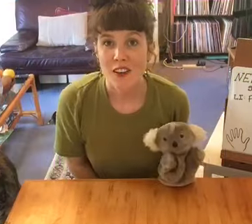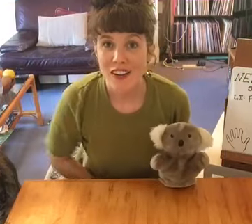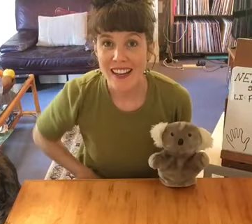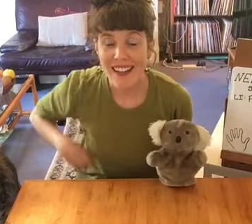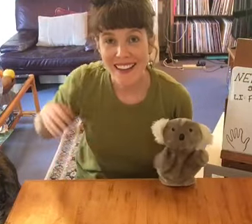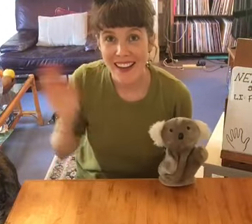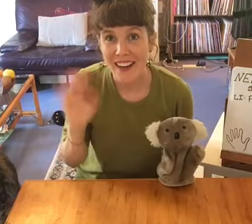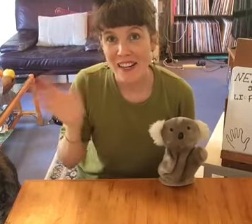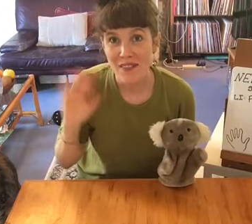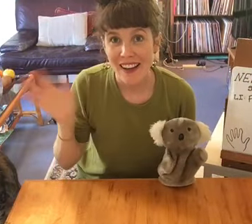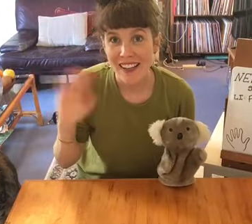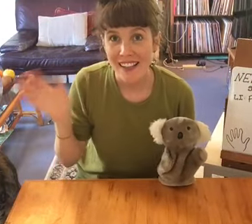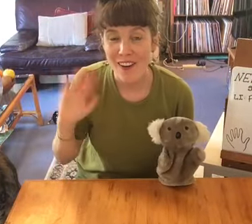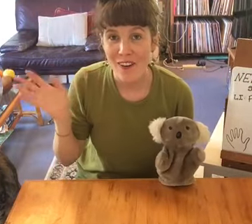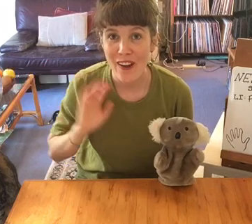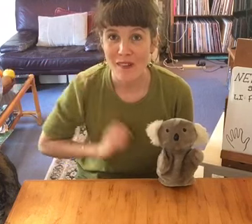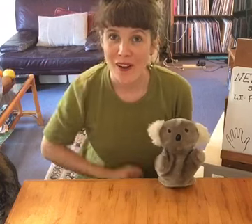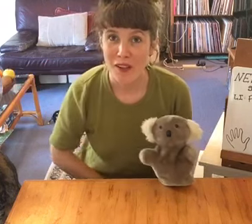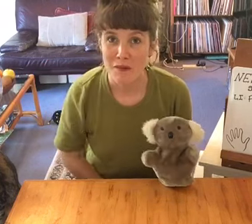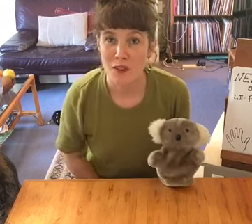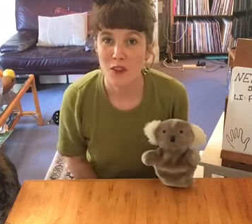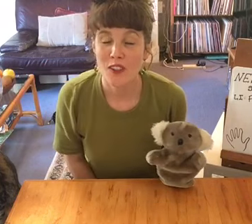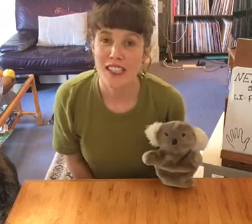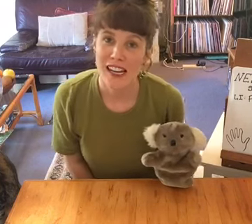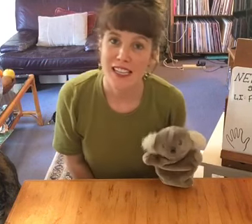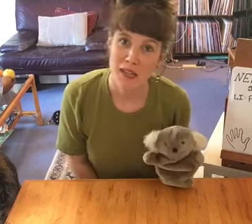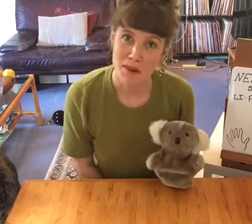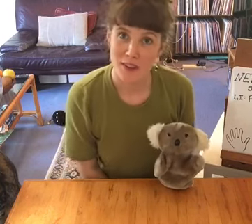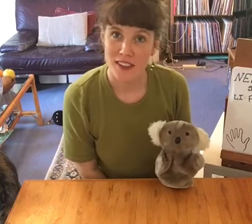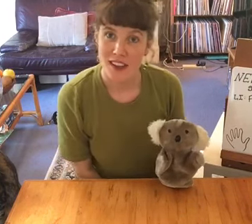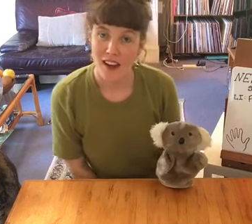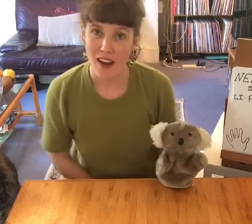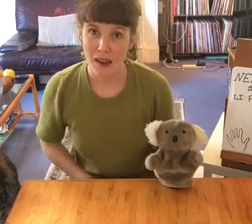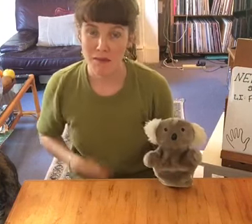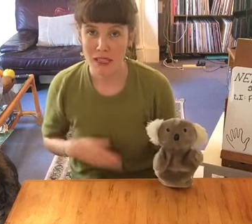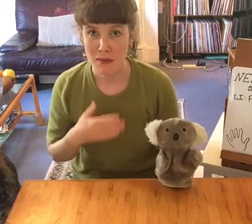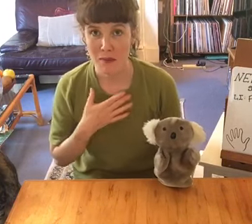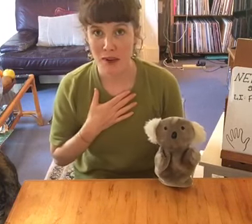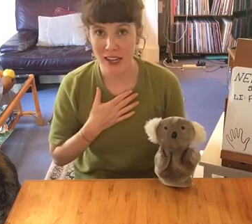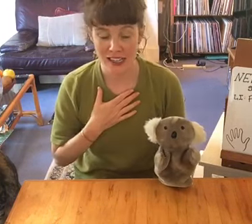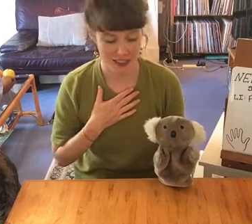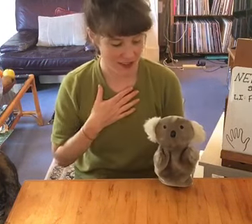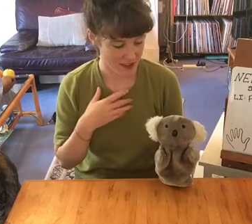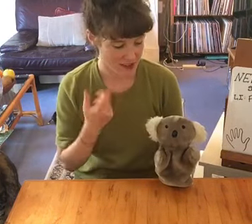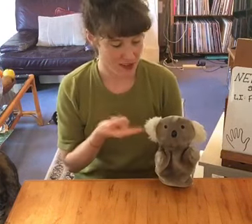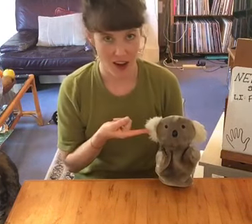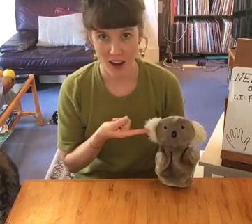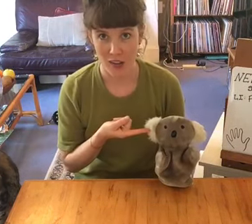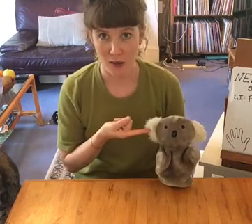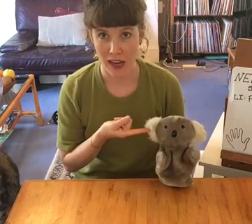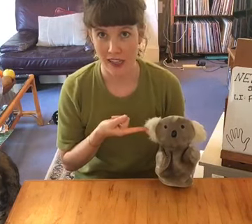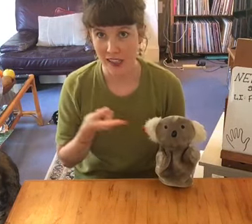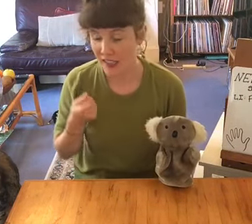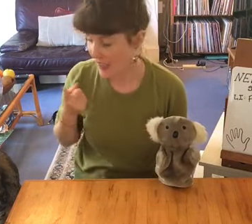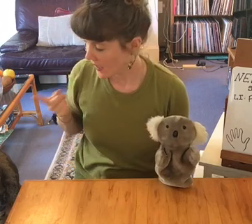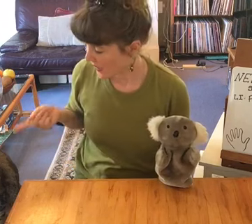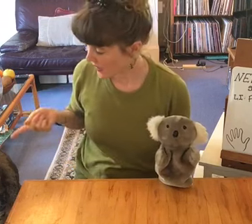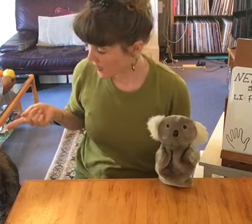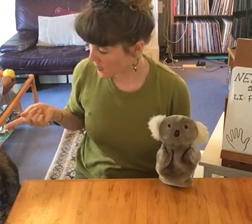Kia ora, e haere mai, hello and welcome to Daily Demos. I'm Miss McBride, this is Kind Koala, and this is